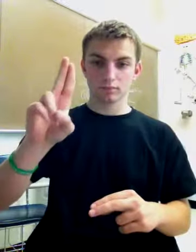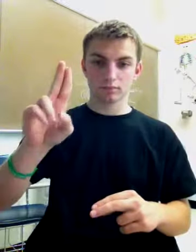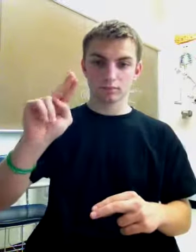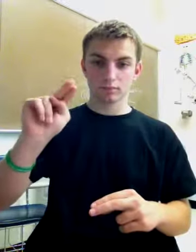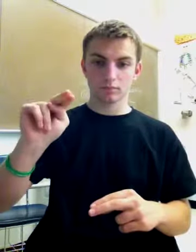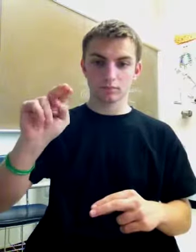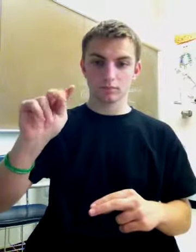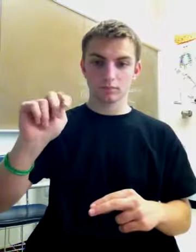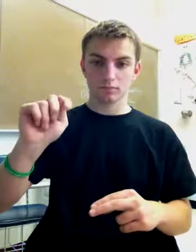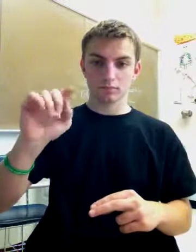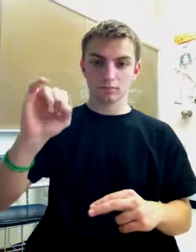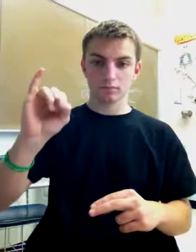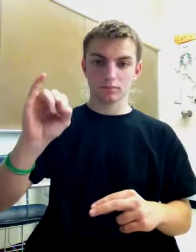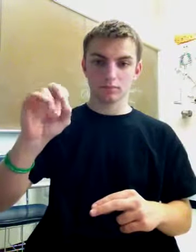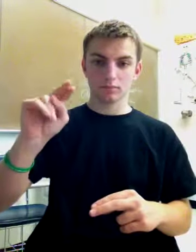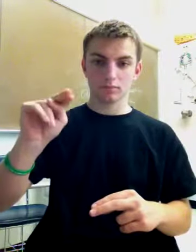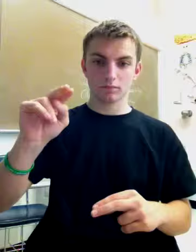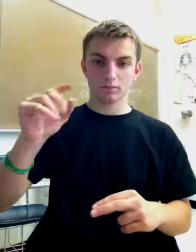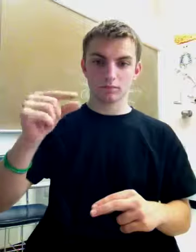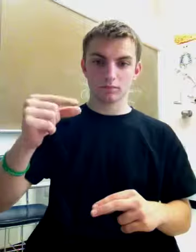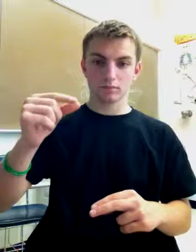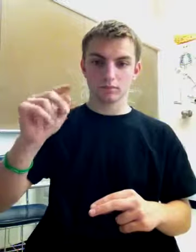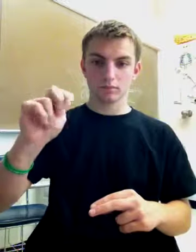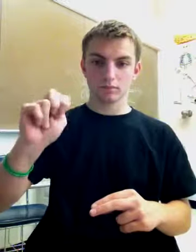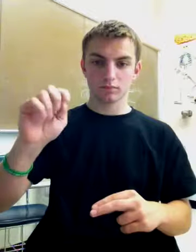No, I was trying to get him to use iMovie because I think it's.